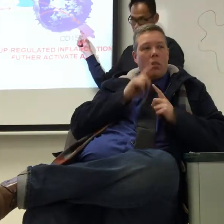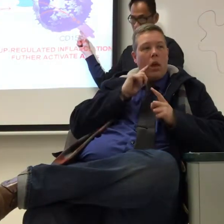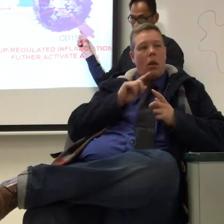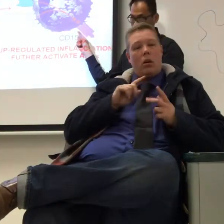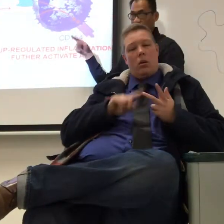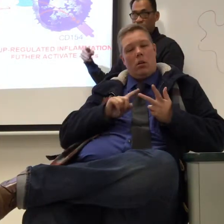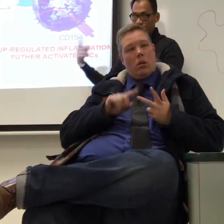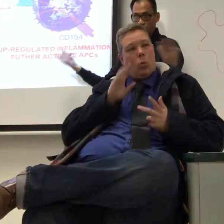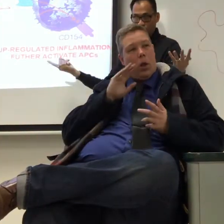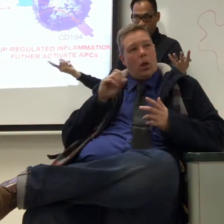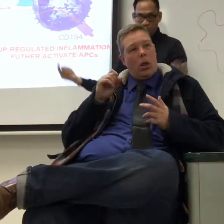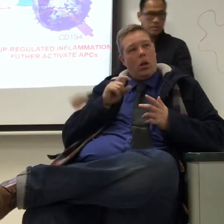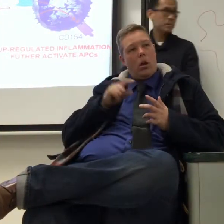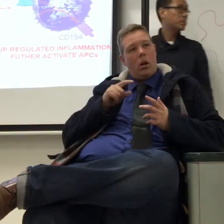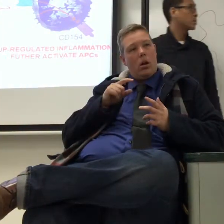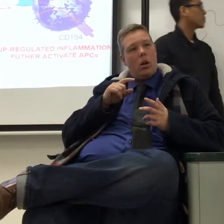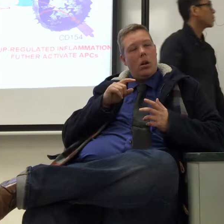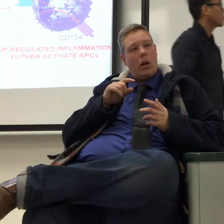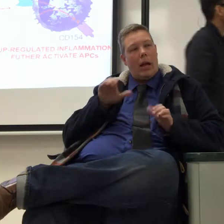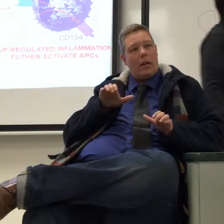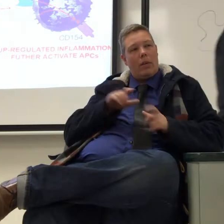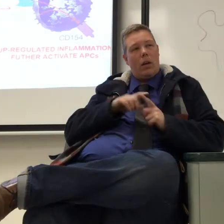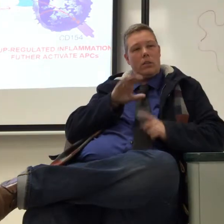IL-2 to activate other things.